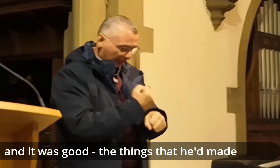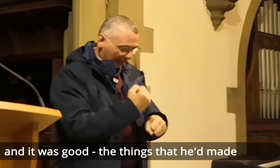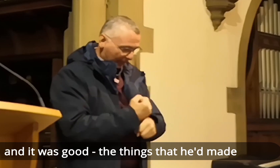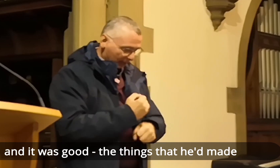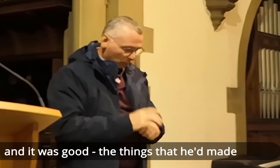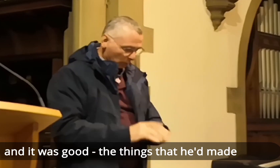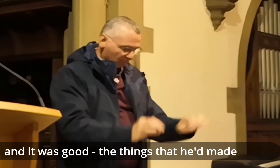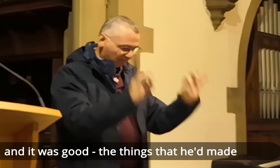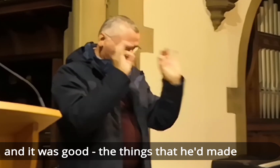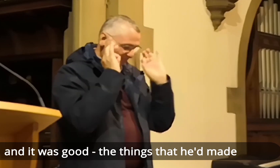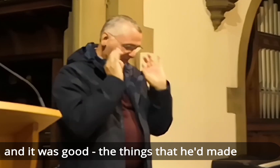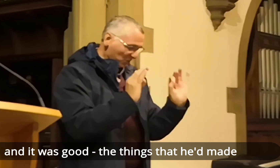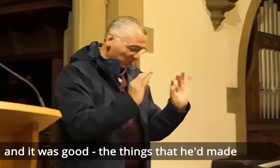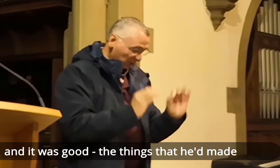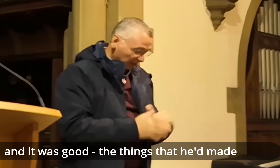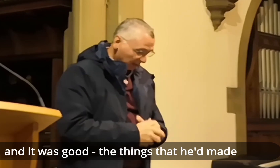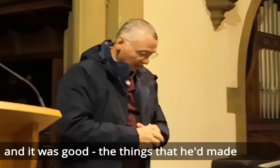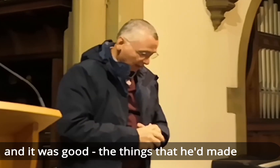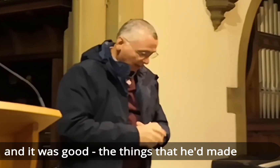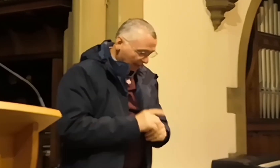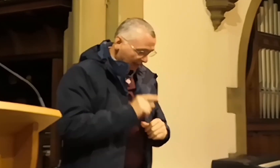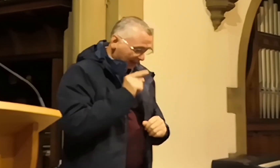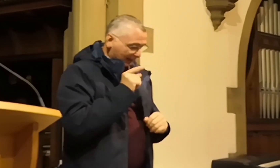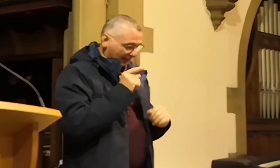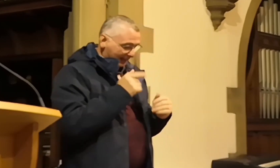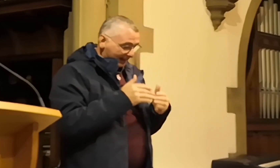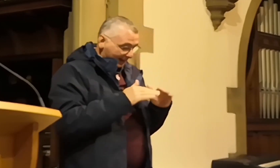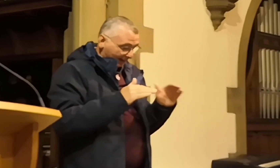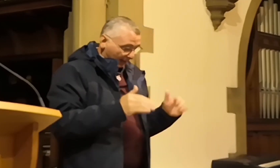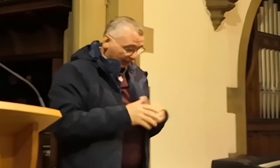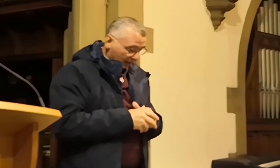it was good, the things that he'd made.